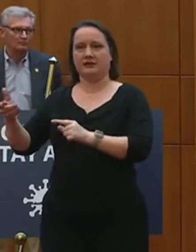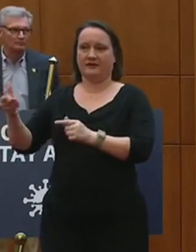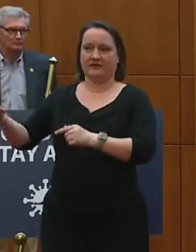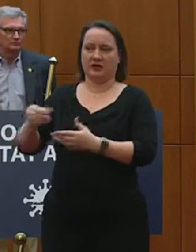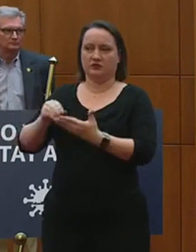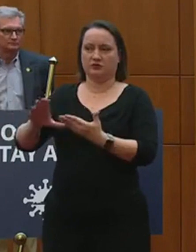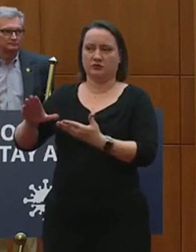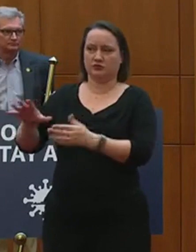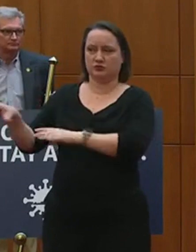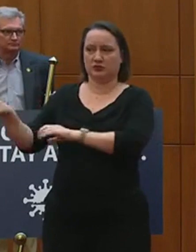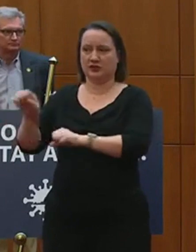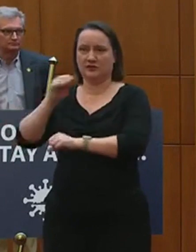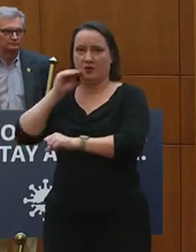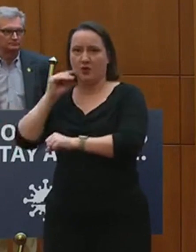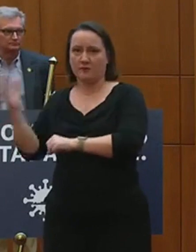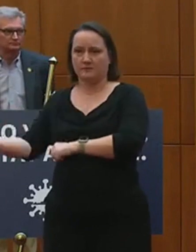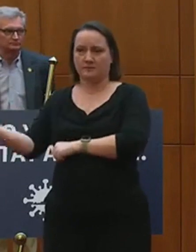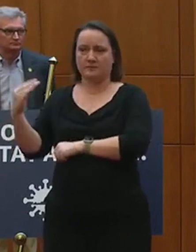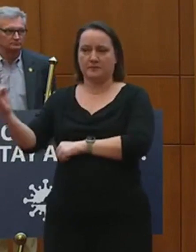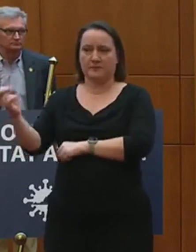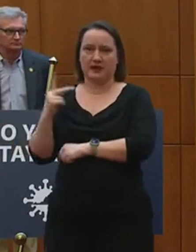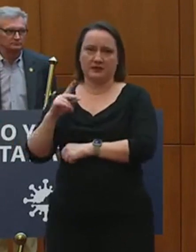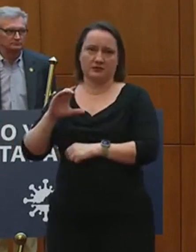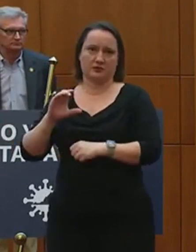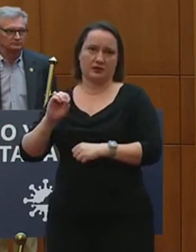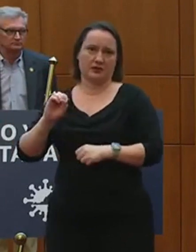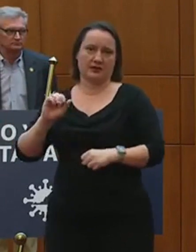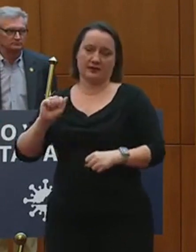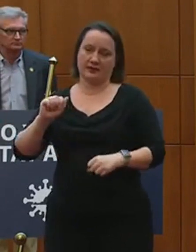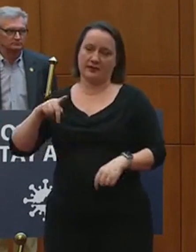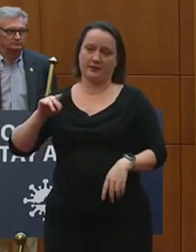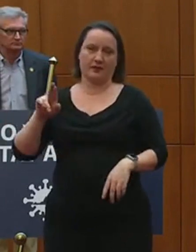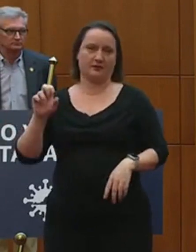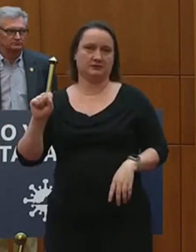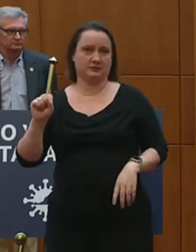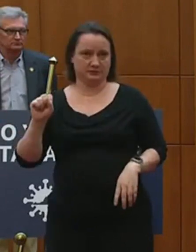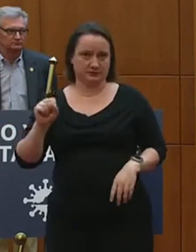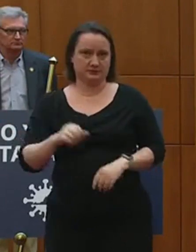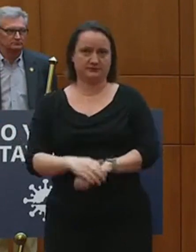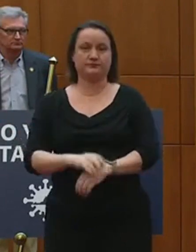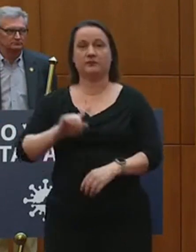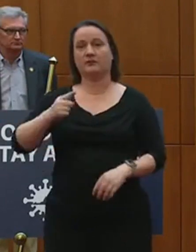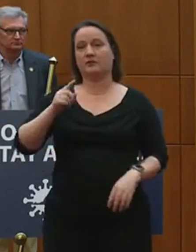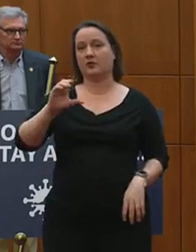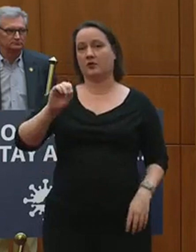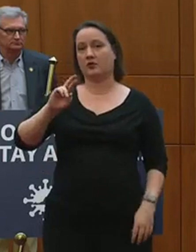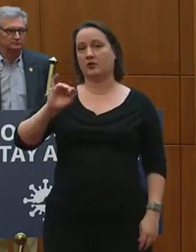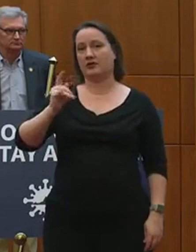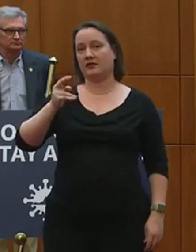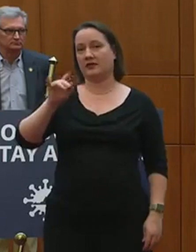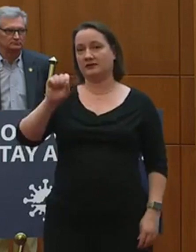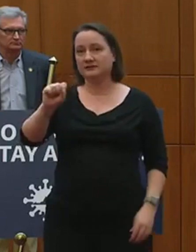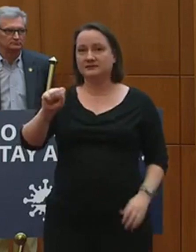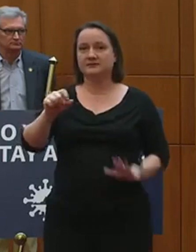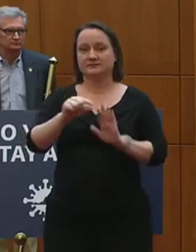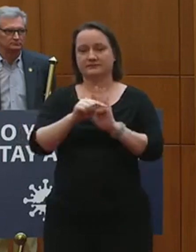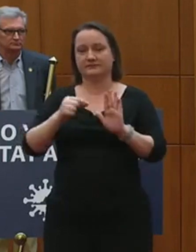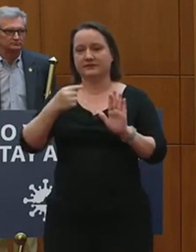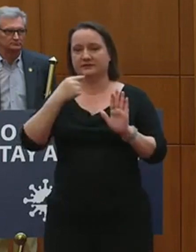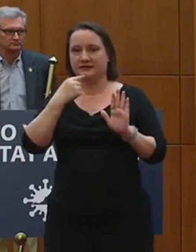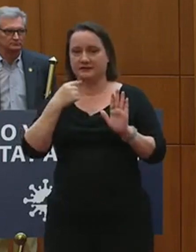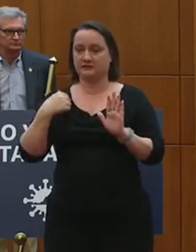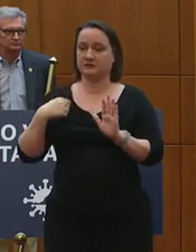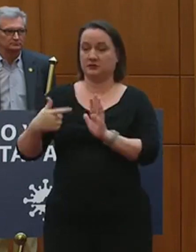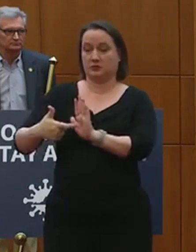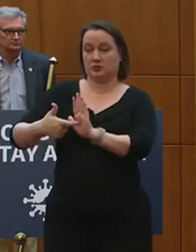and come back to campus. As we are told in 1 Corinthians, it is required